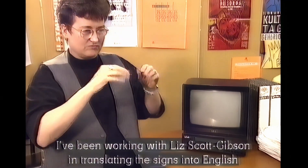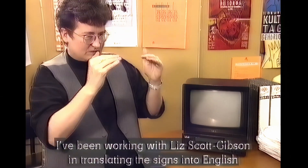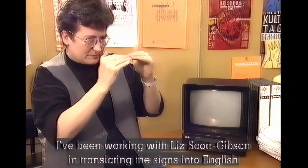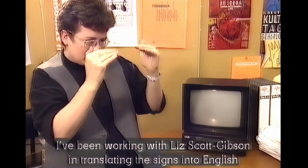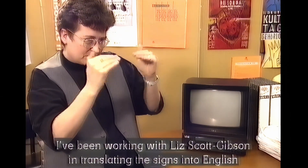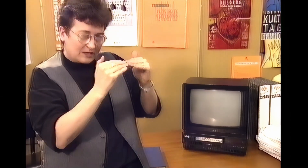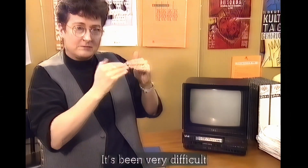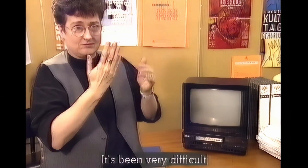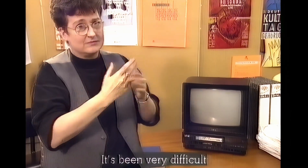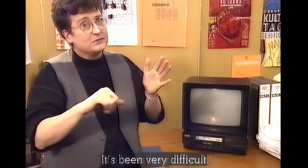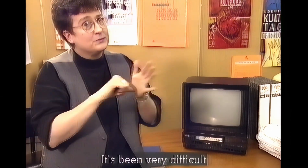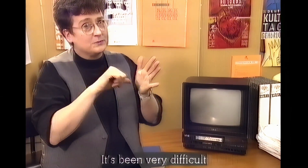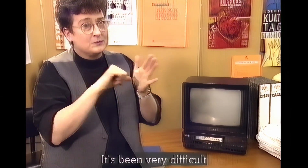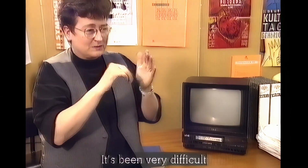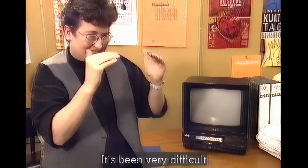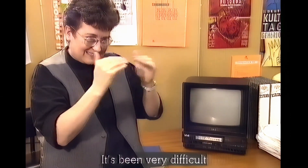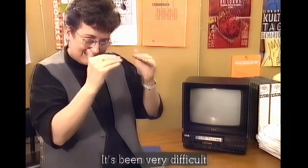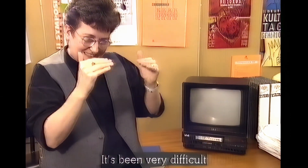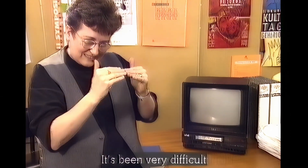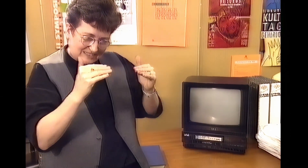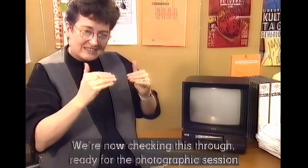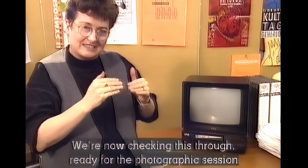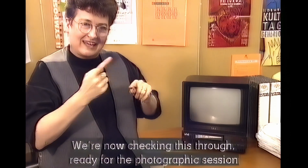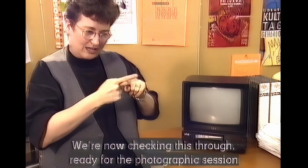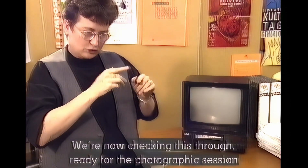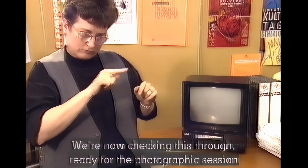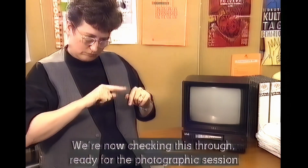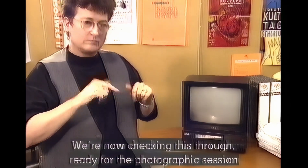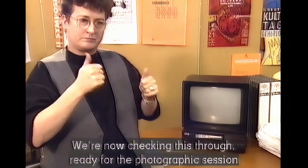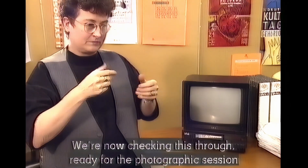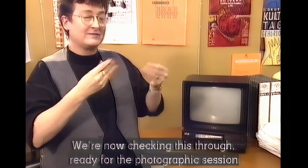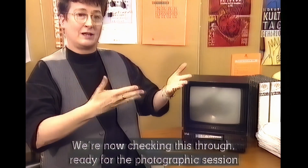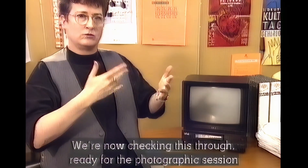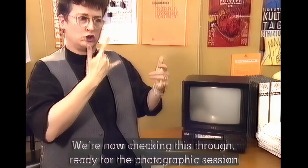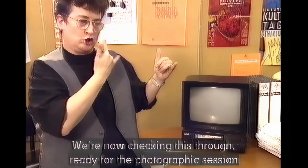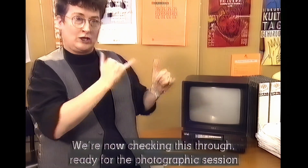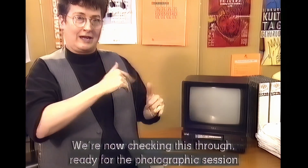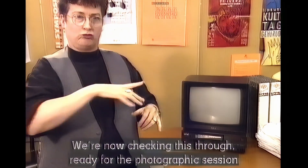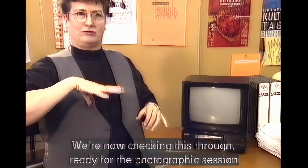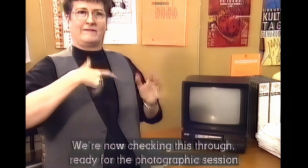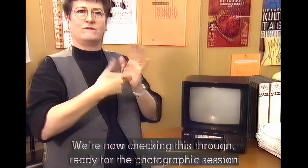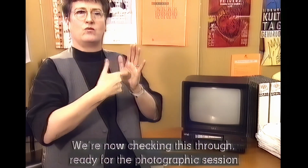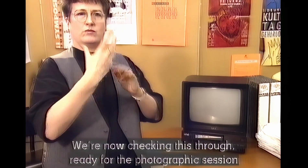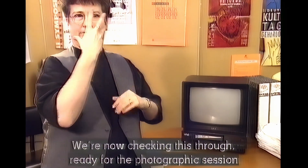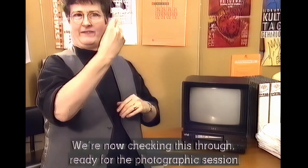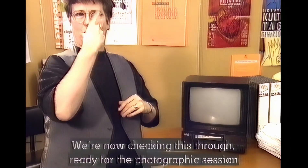English glosses, it's been very, very difficult. But what we're doing now is checking this through, ready for the photographic